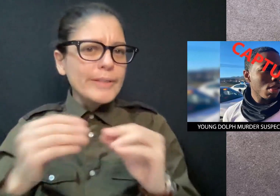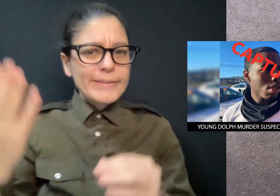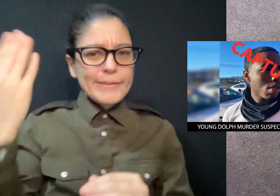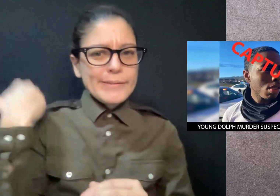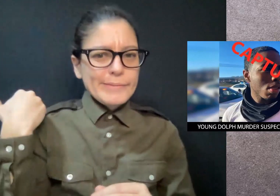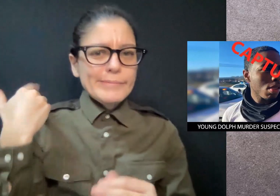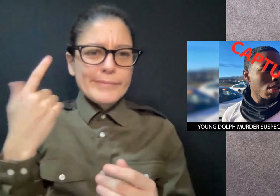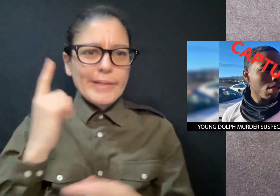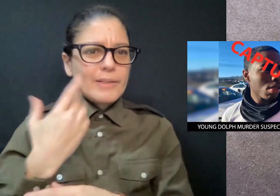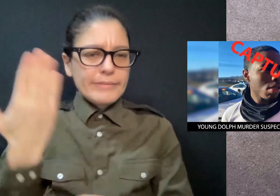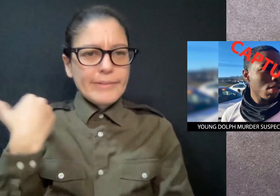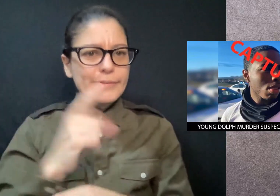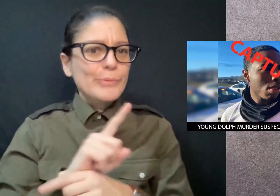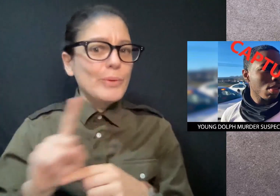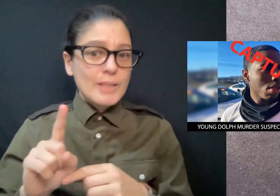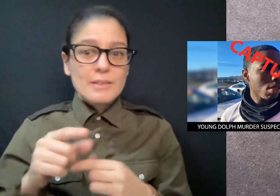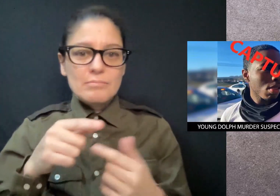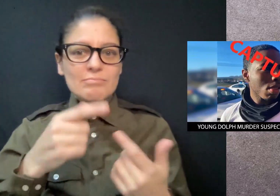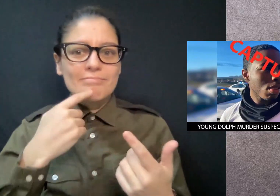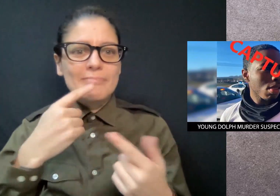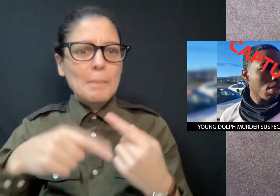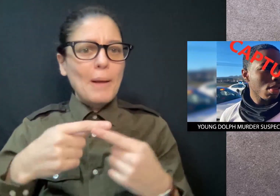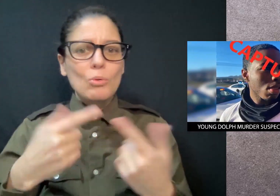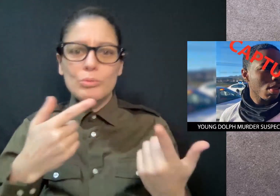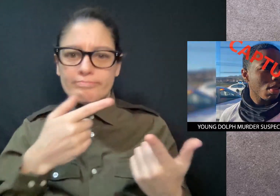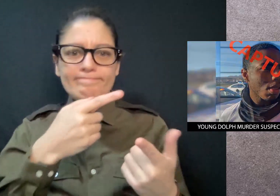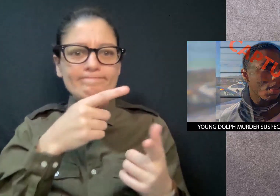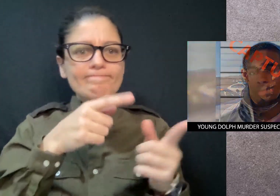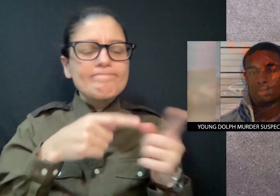An investigation into the fire is still ongoing,